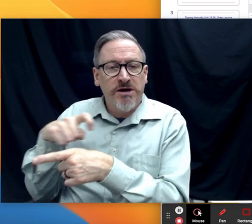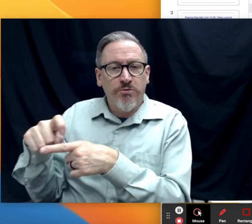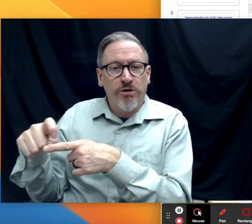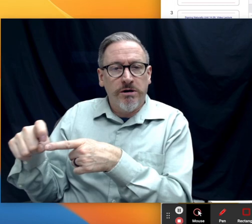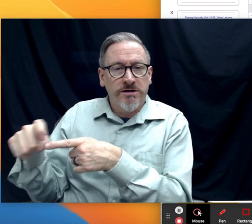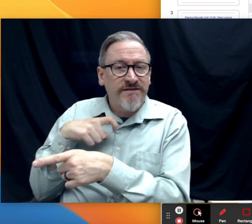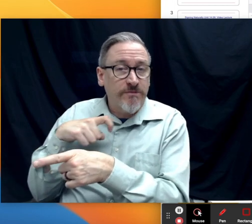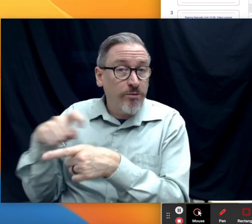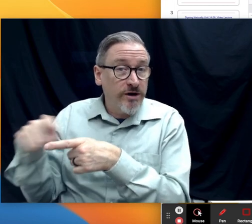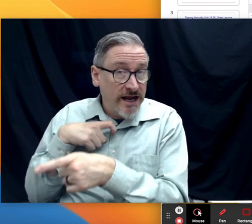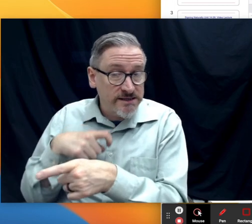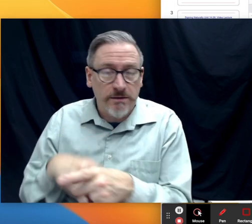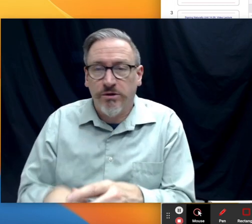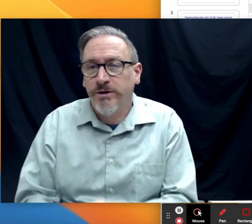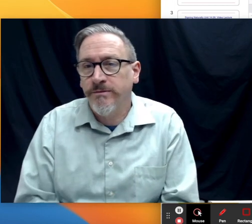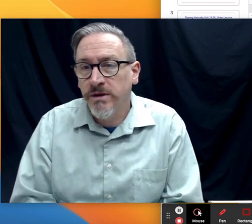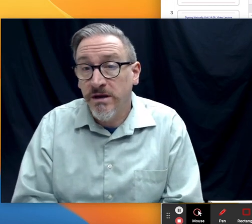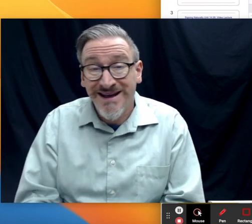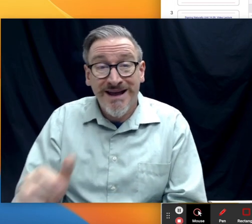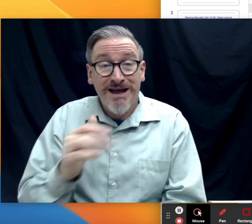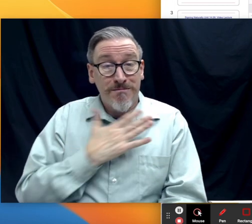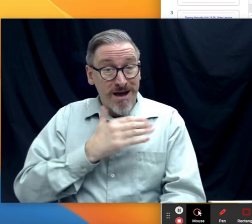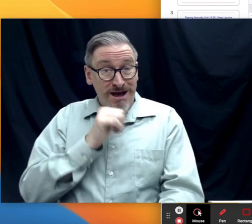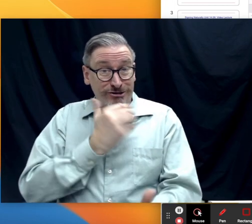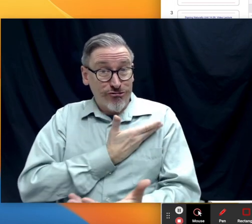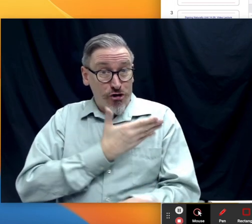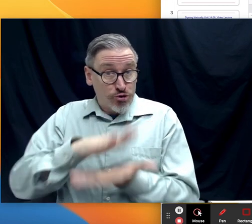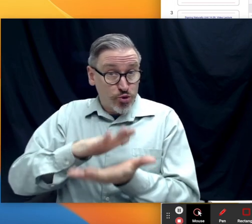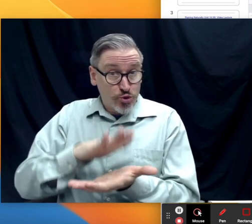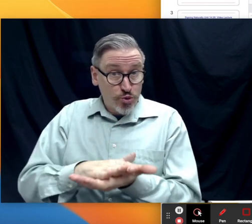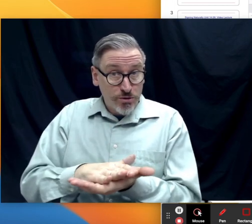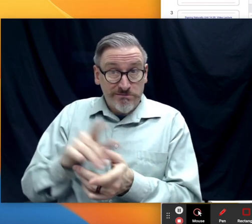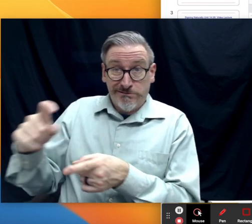is much more deaf appropriate, ASL appropriate.